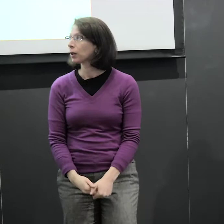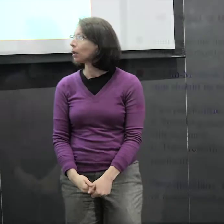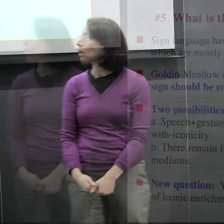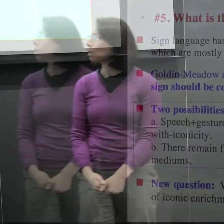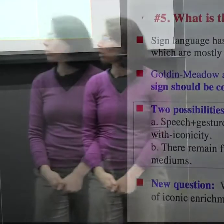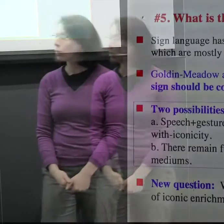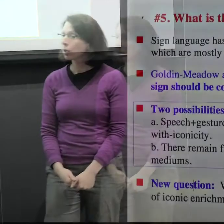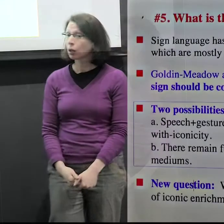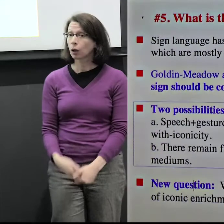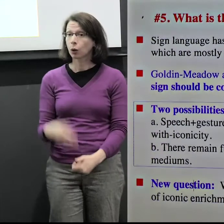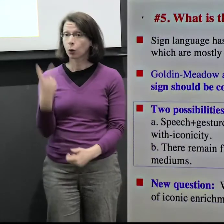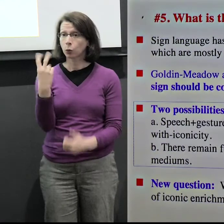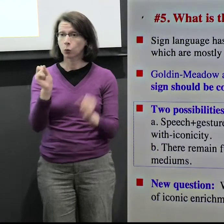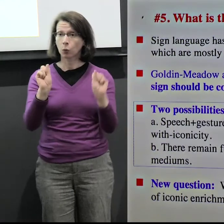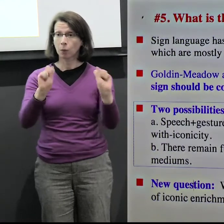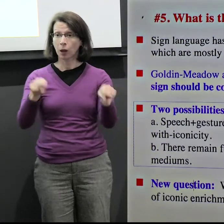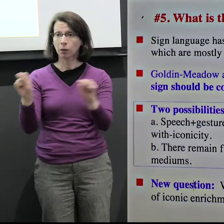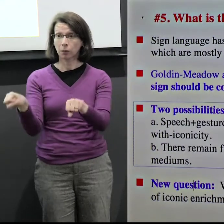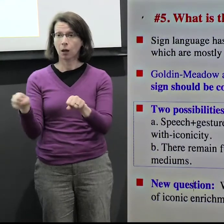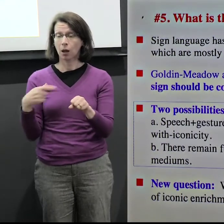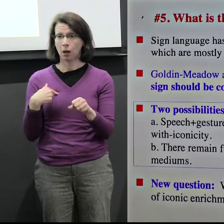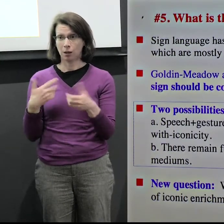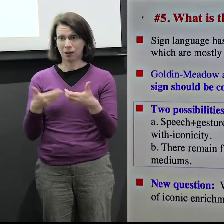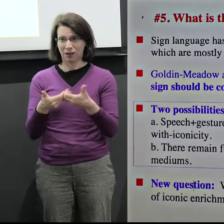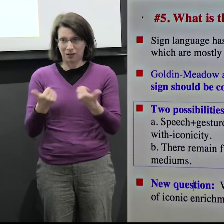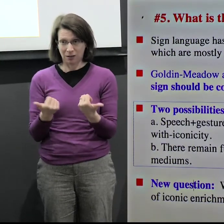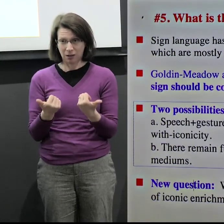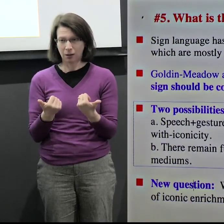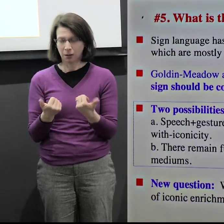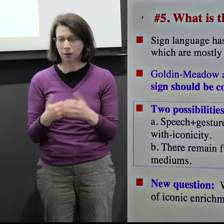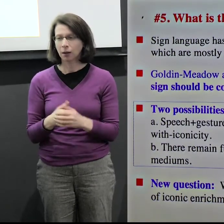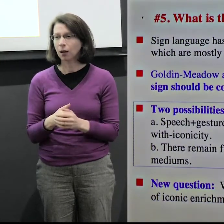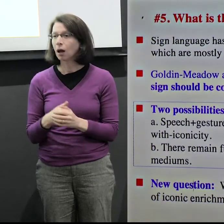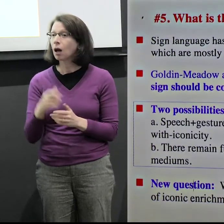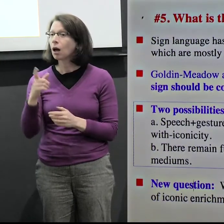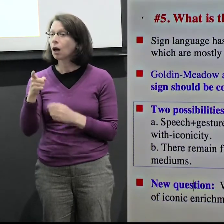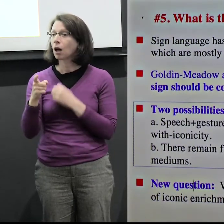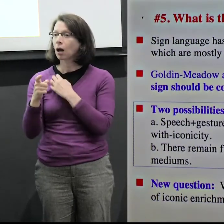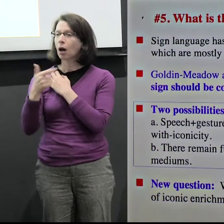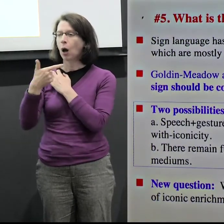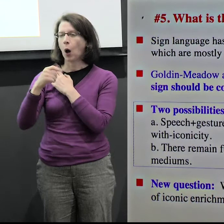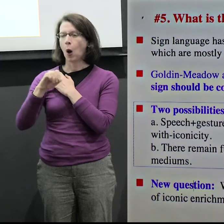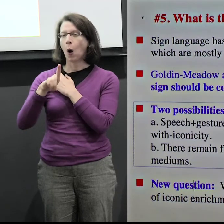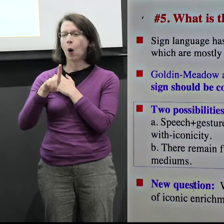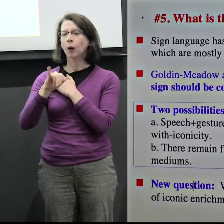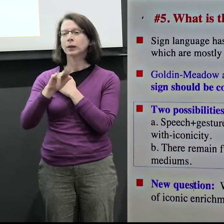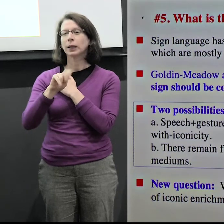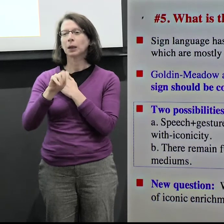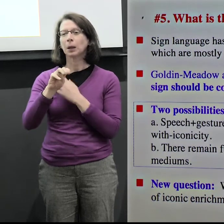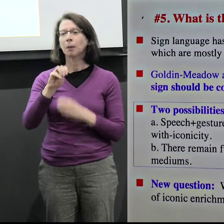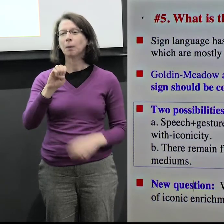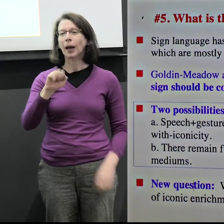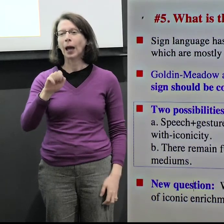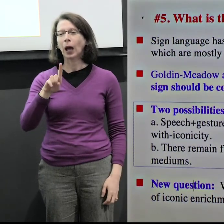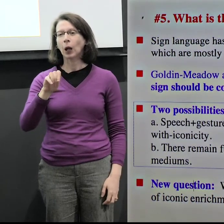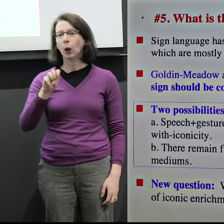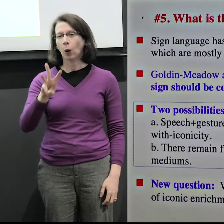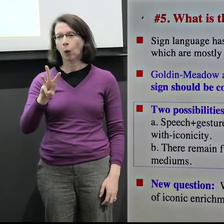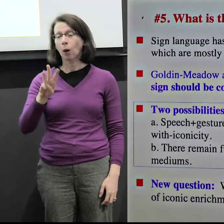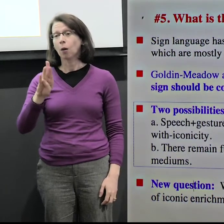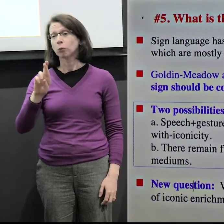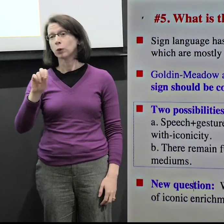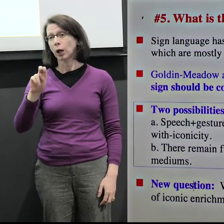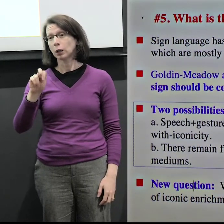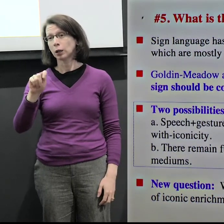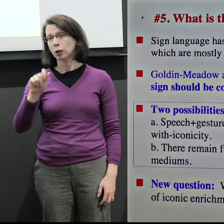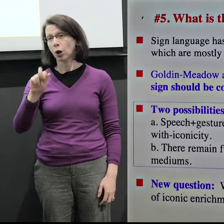So the two possibilities I want to distinguish are the following. So this is really following Golan, Meadow, and Brentari in a paper that, in fact, I think